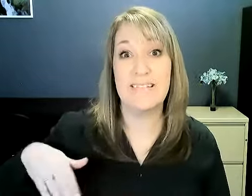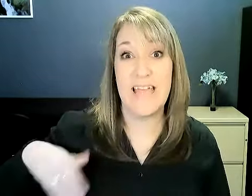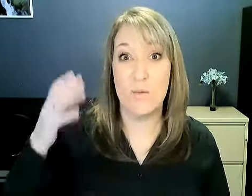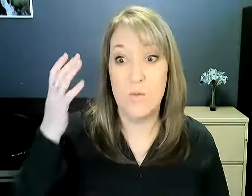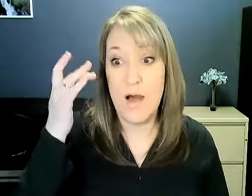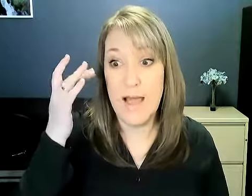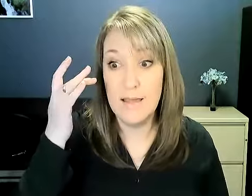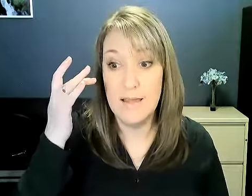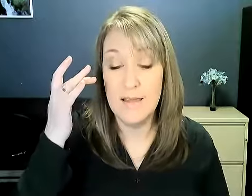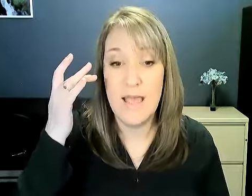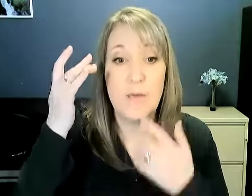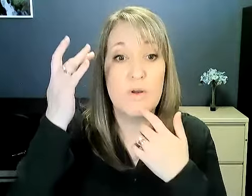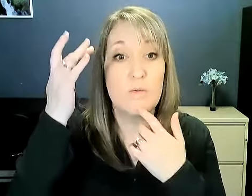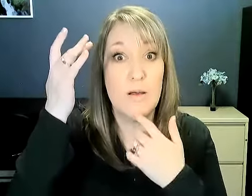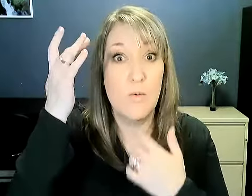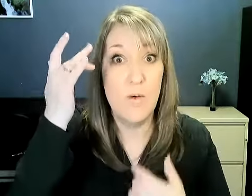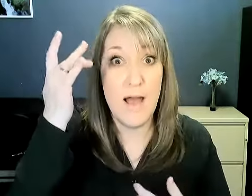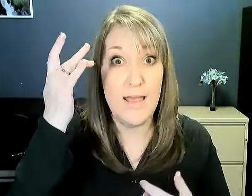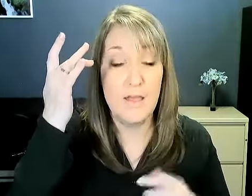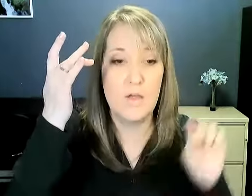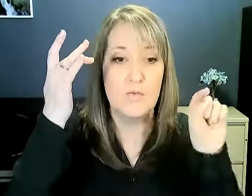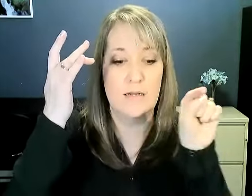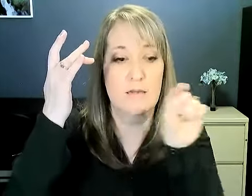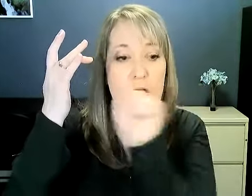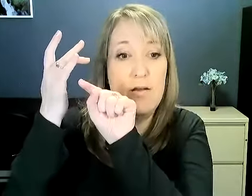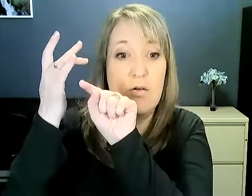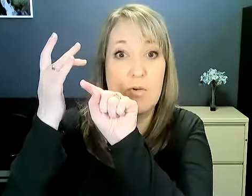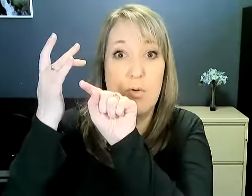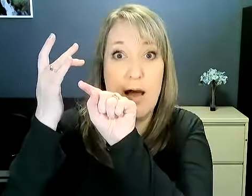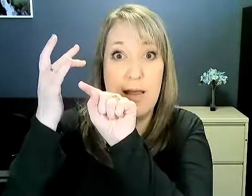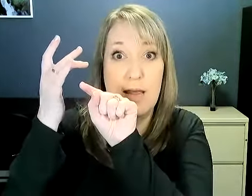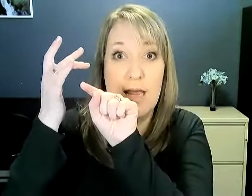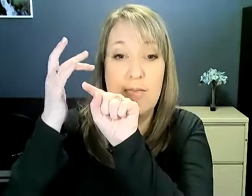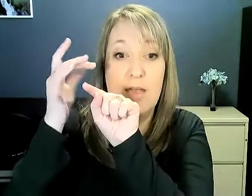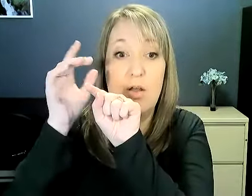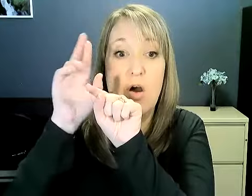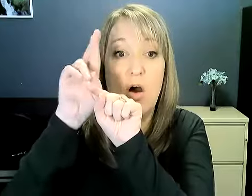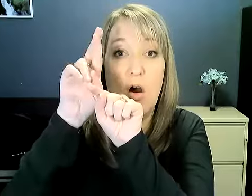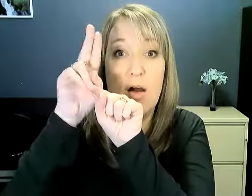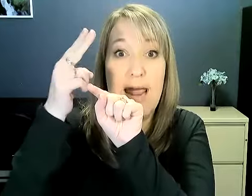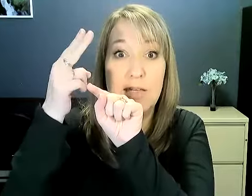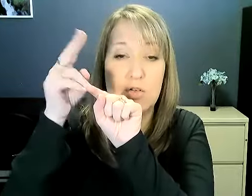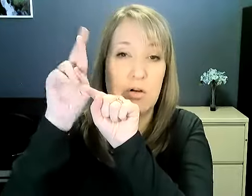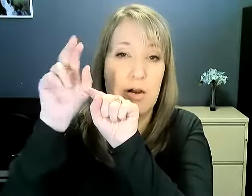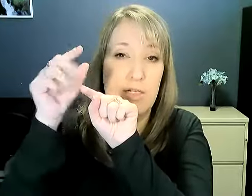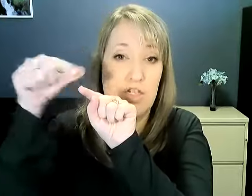late. Why? And when you write why, you write a line over why and then RH or